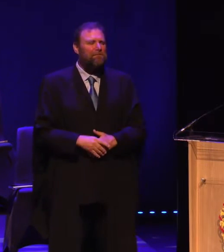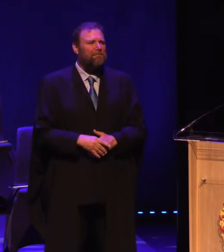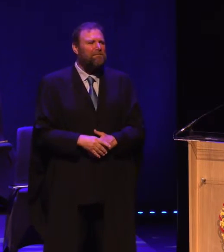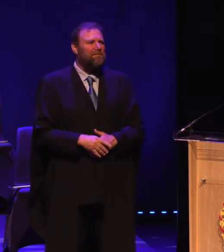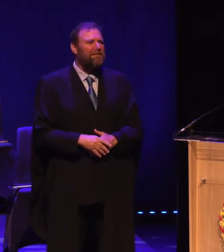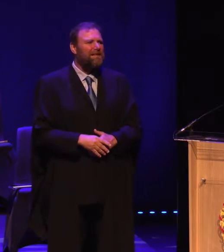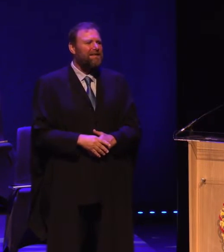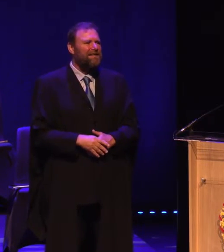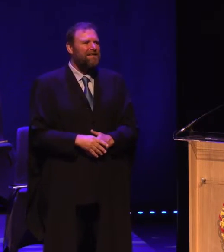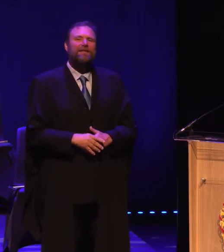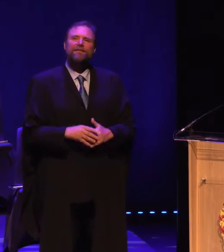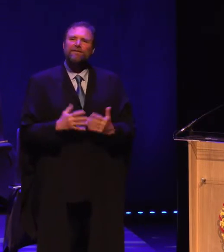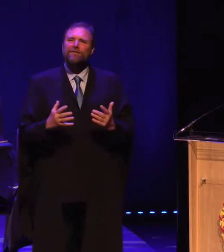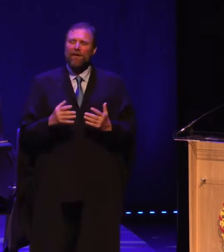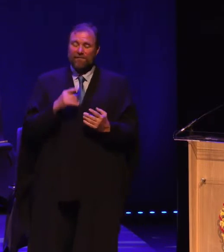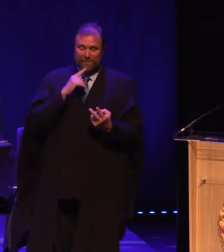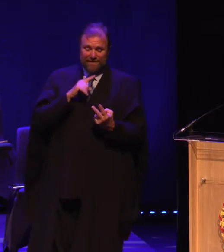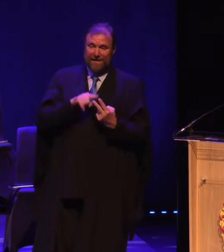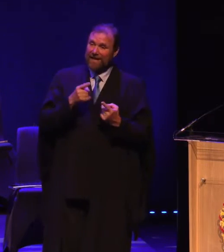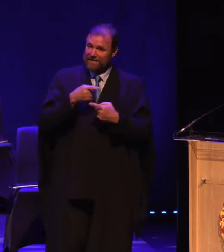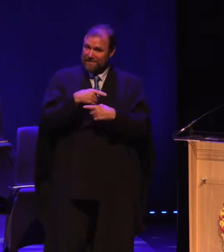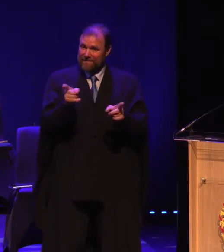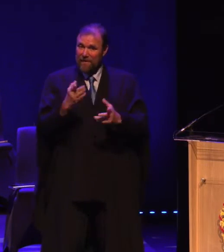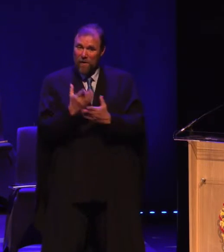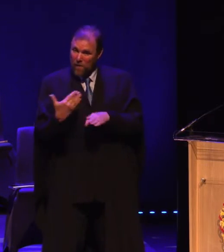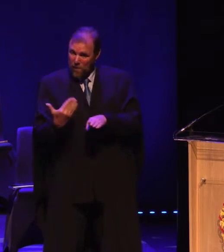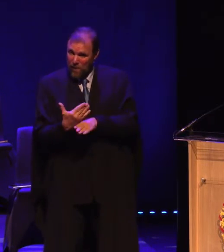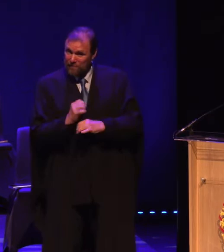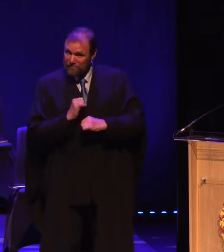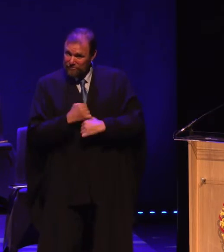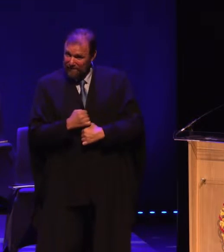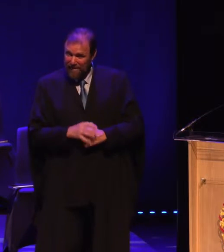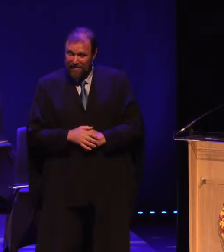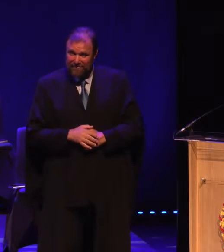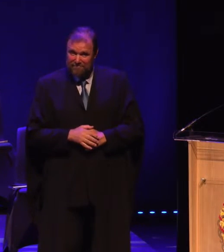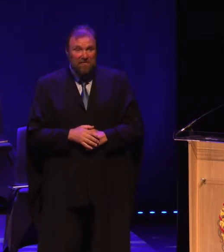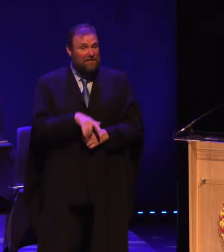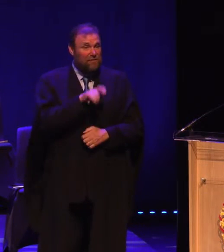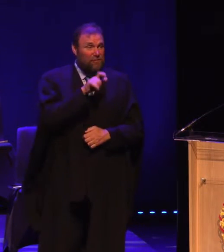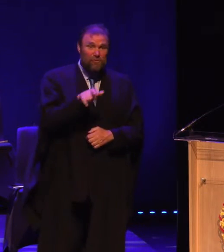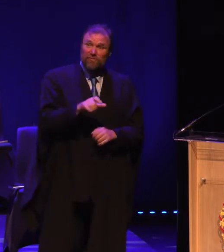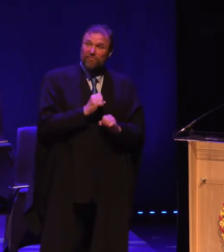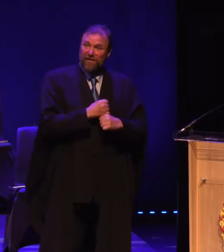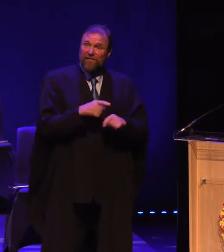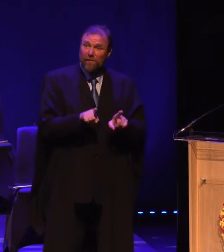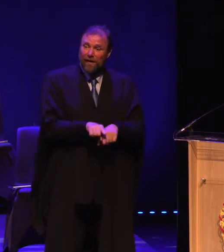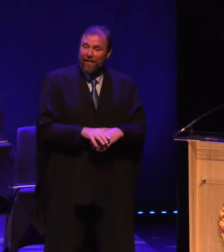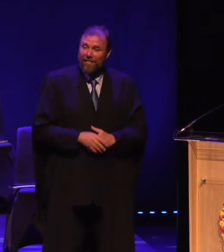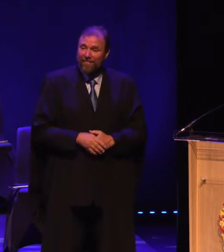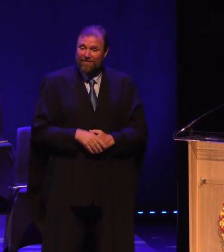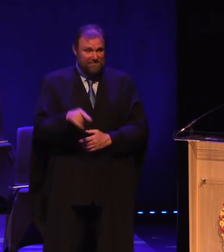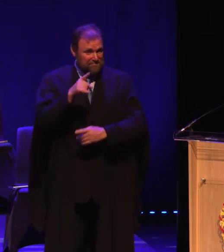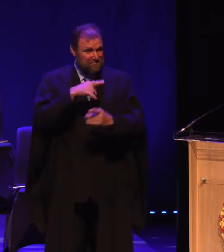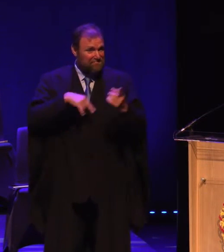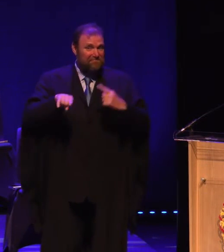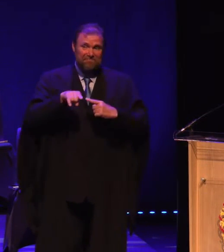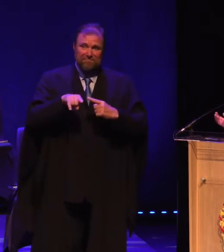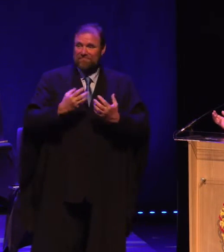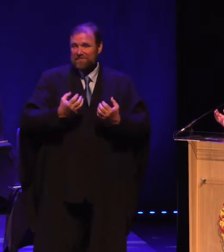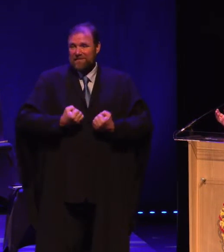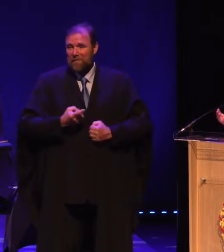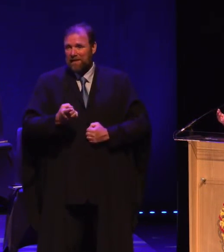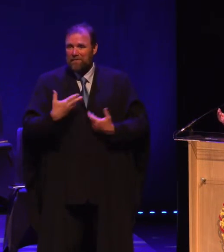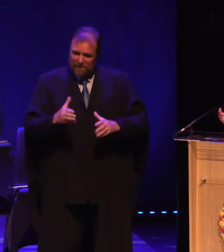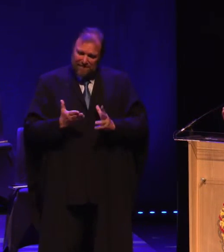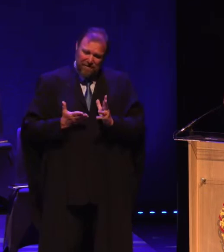having said to your graduates that work is stressful, being a student is stressful. You all can appreciate that. You've all managed to work